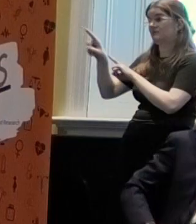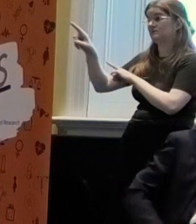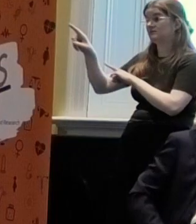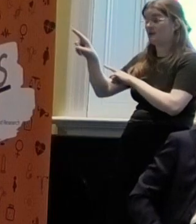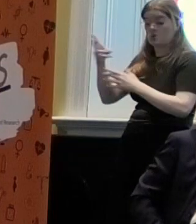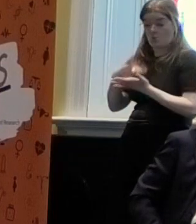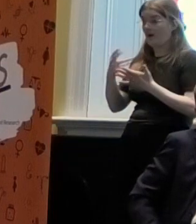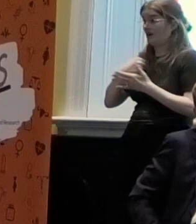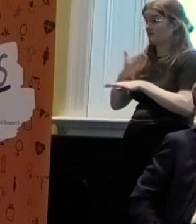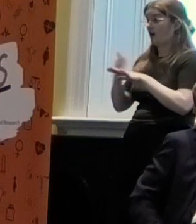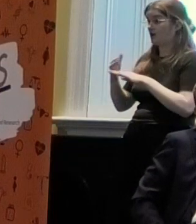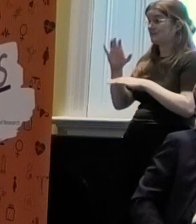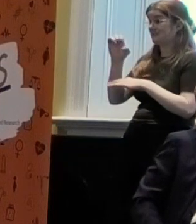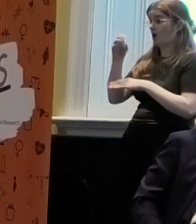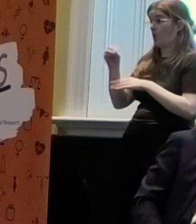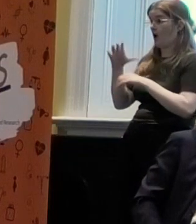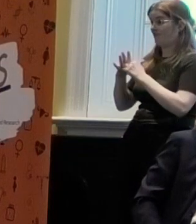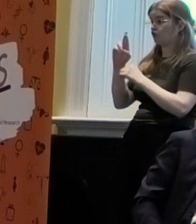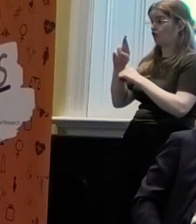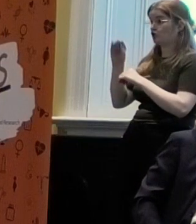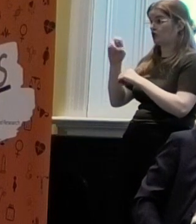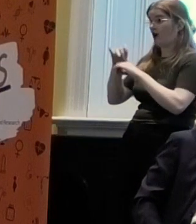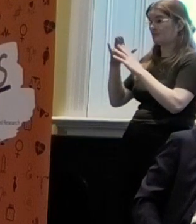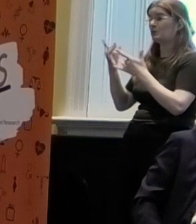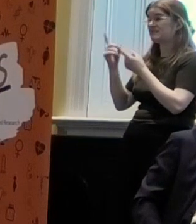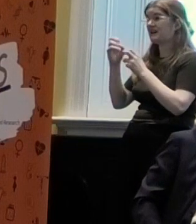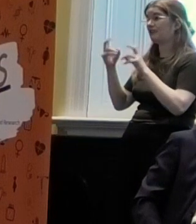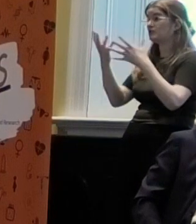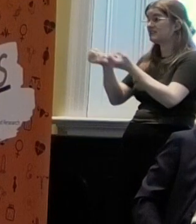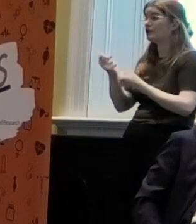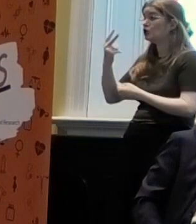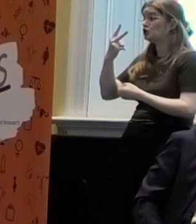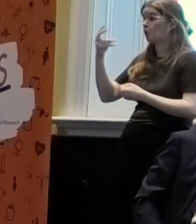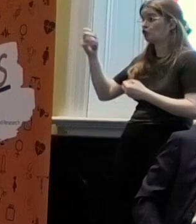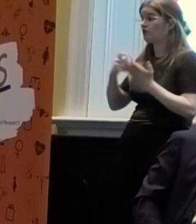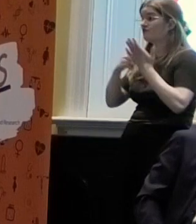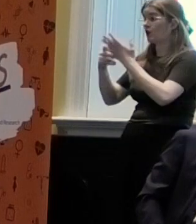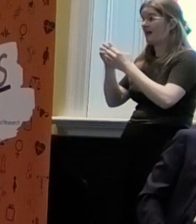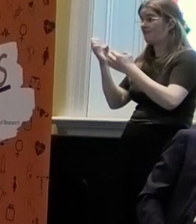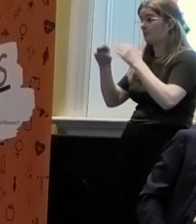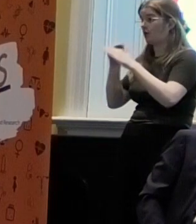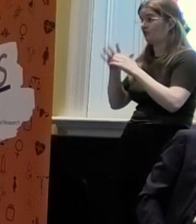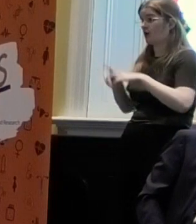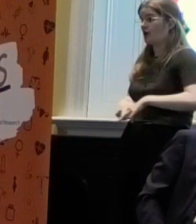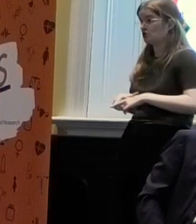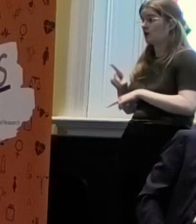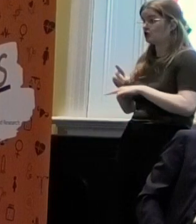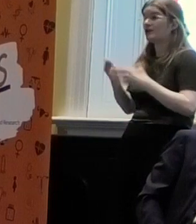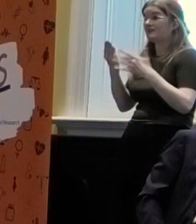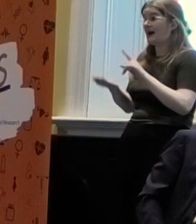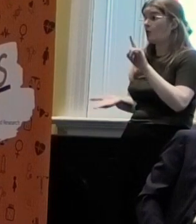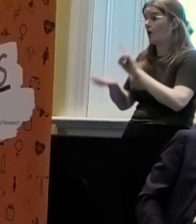I started off as CEO of the Rotunda, we had about 200 new referrals a month for gynecology. Recently, we're now up